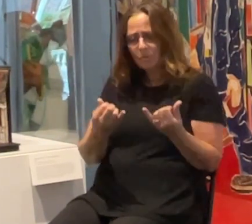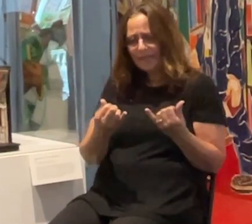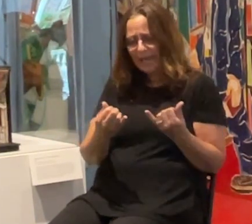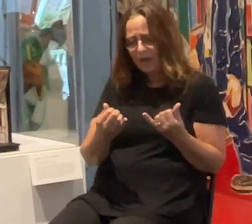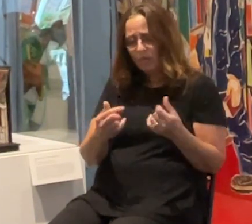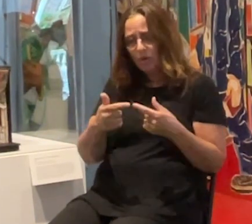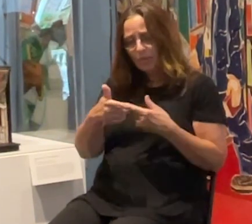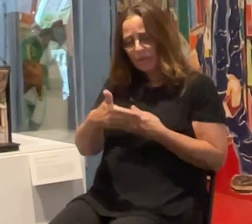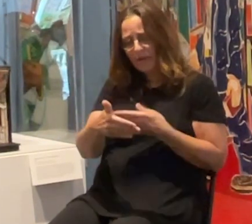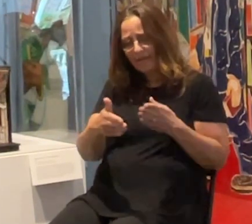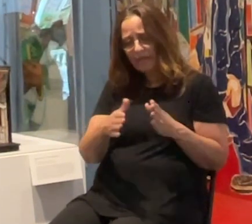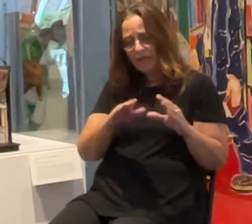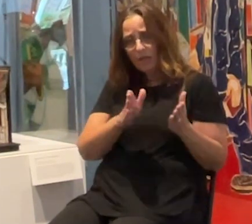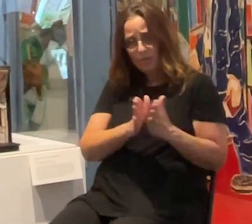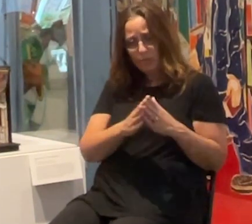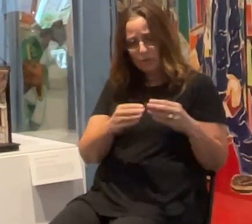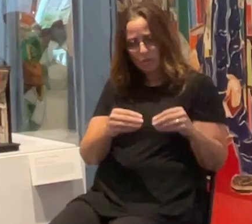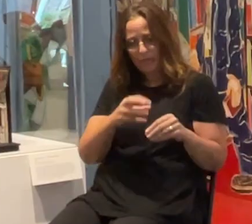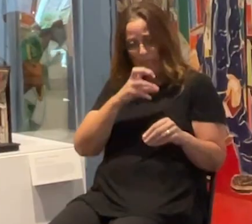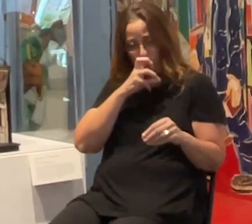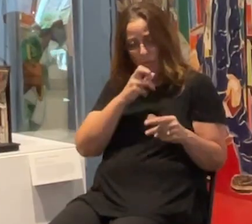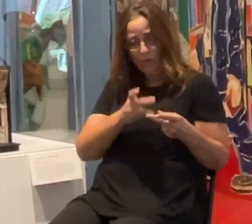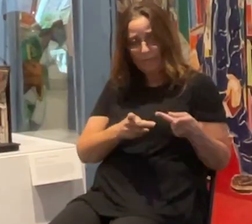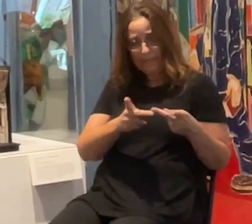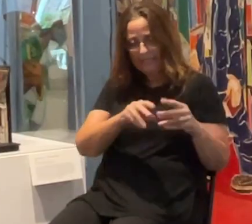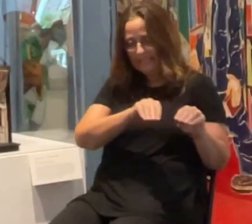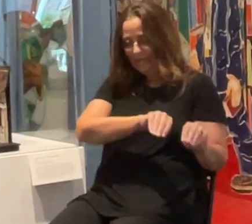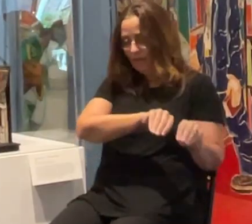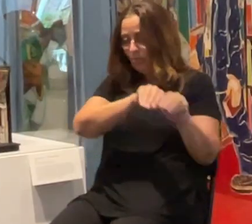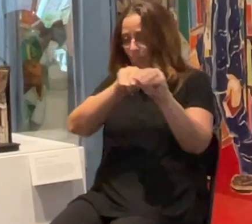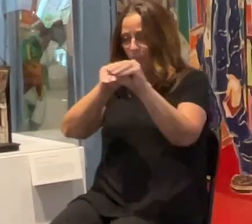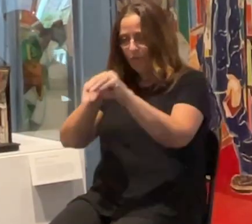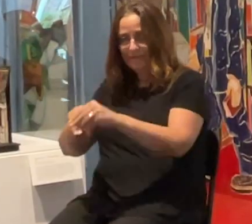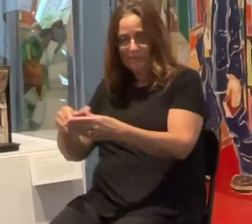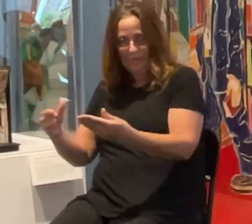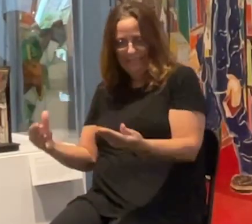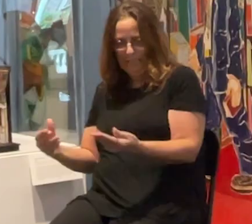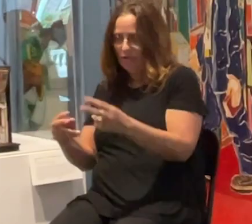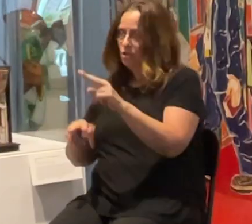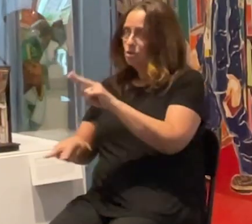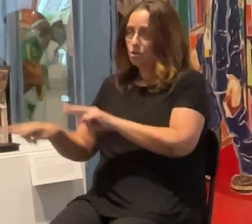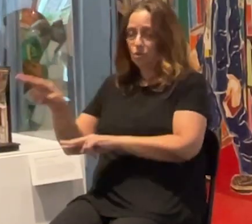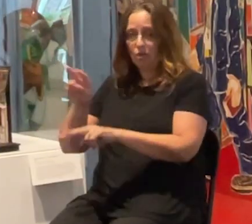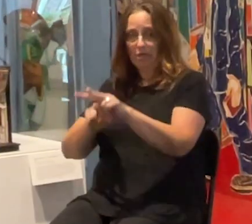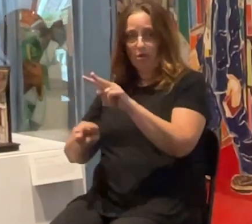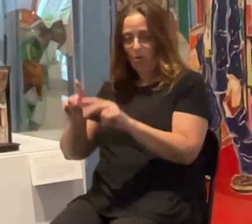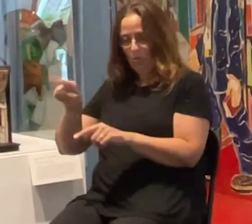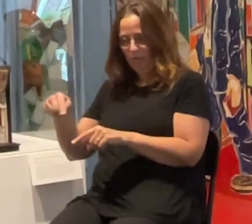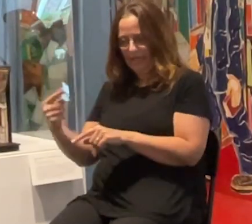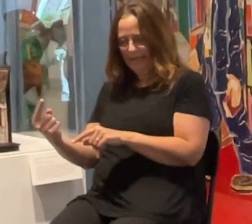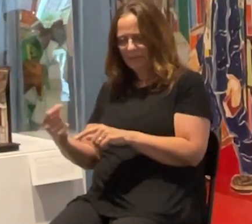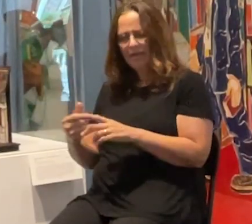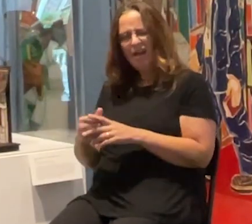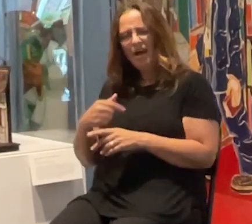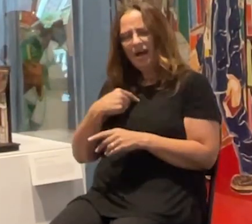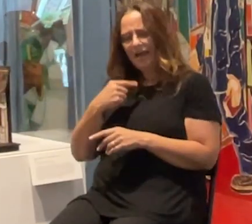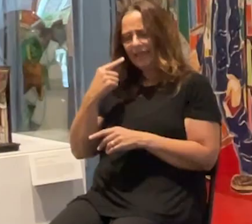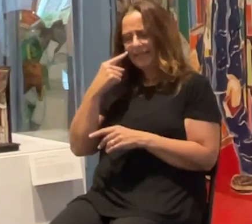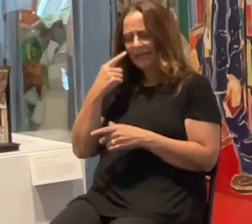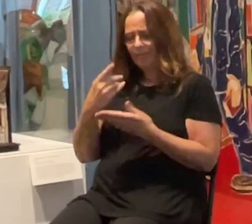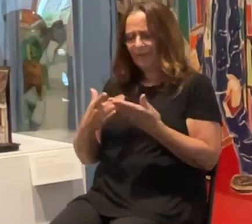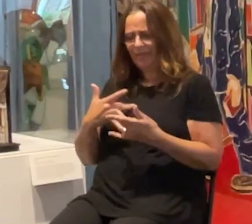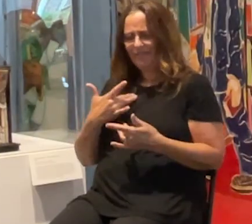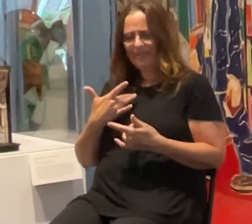feel like it was, you know, a little hollow in the center without that function, because that was always in everyone's back of mind when